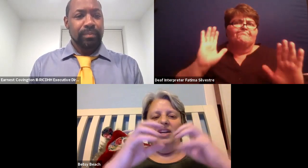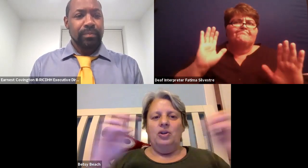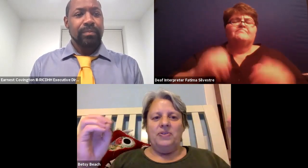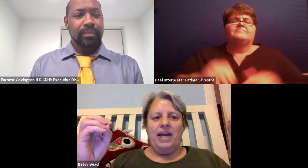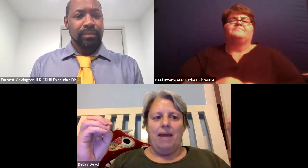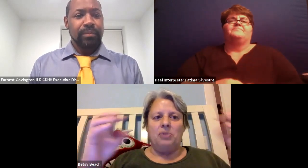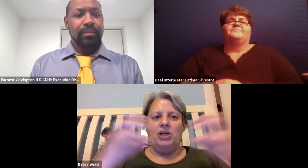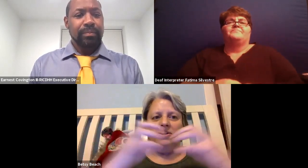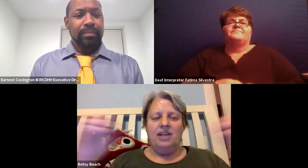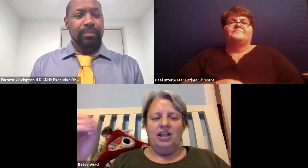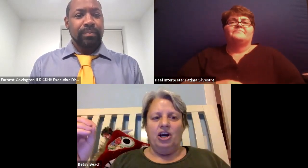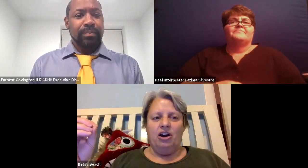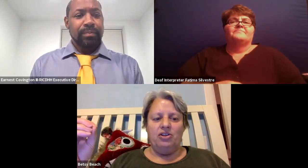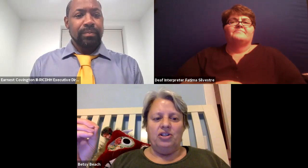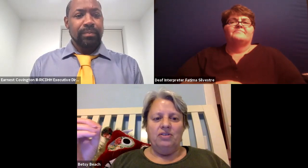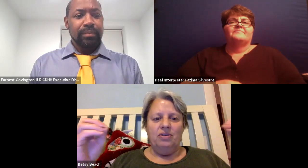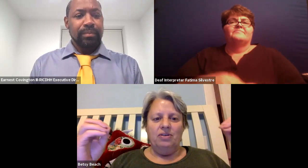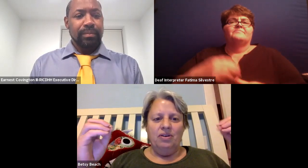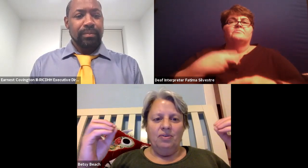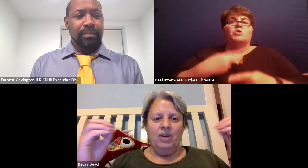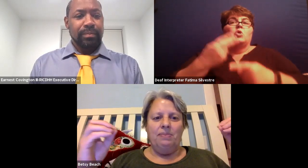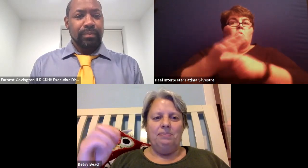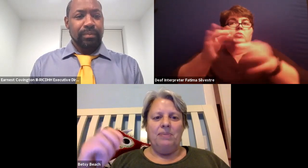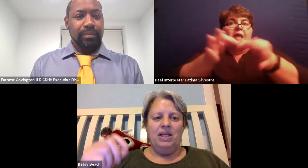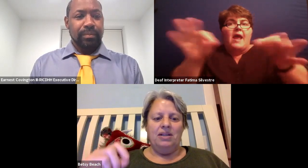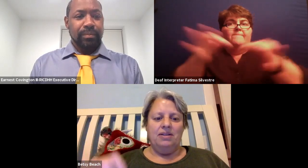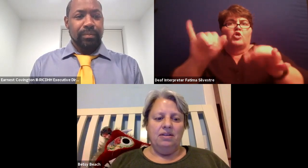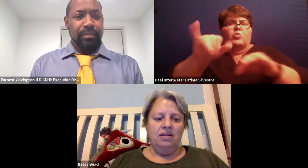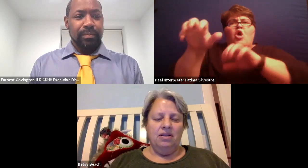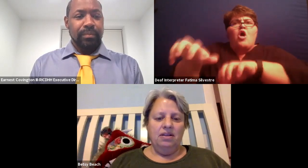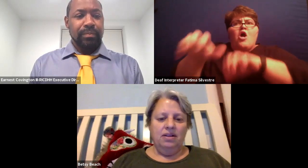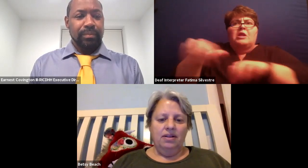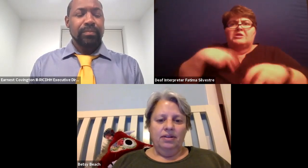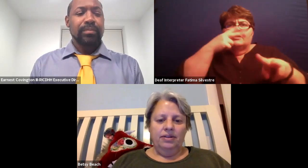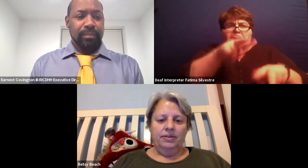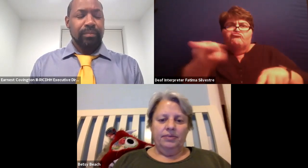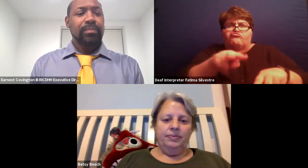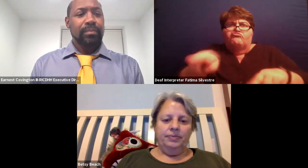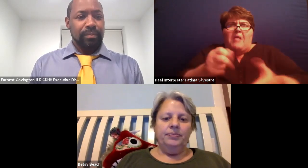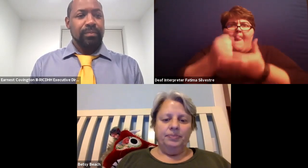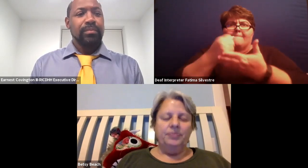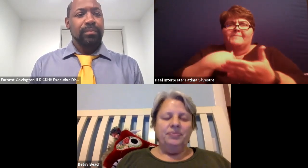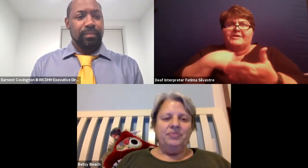And I use captions and CART when I'm at meetings.